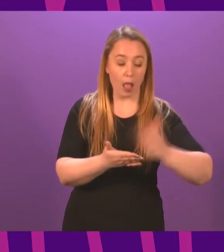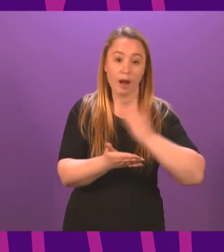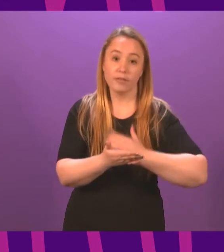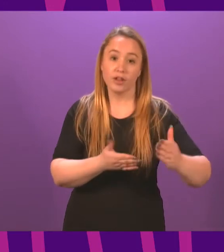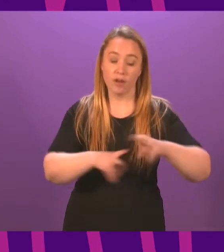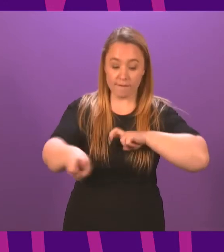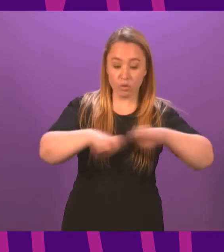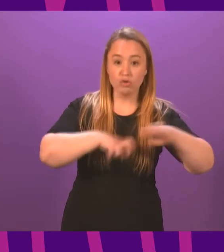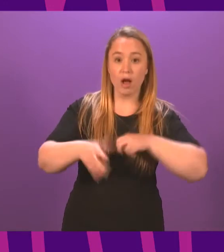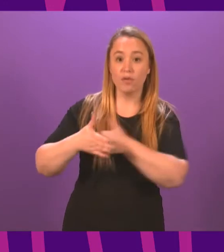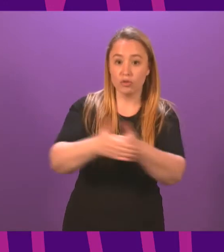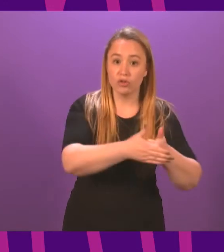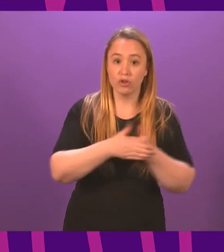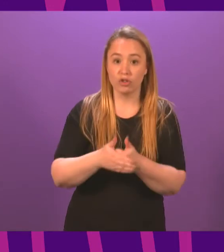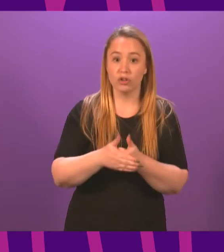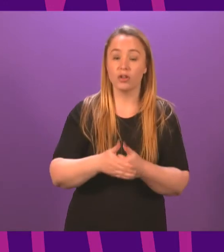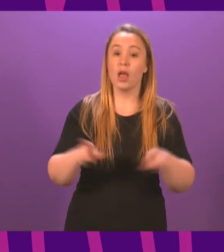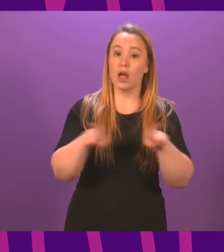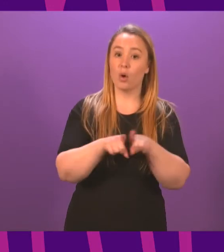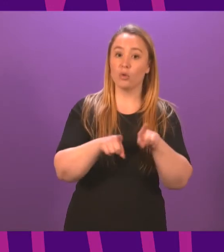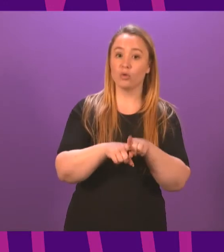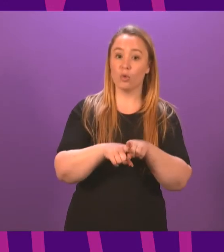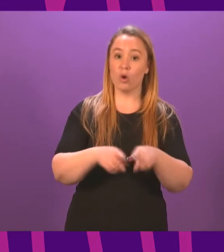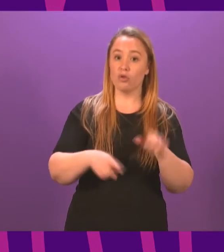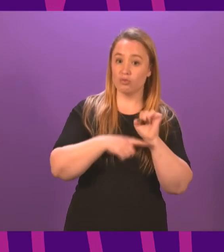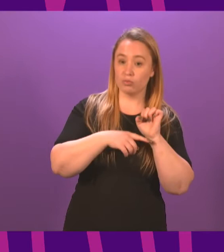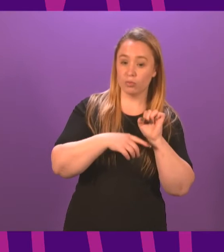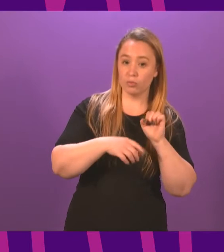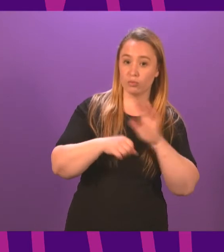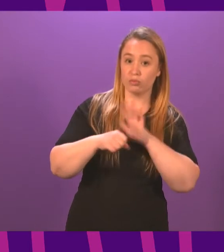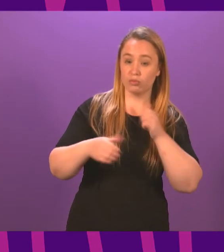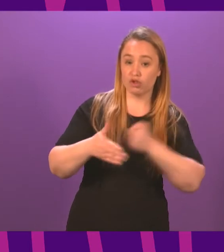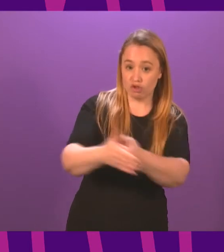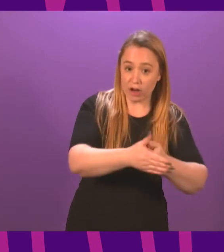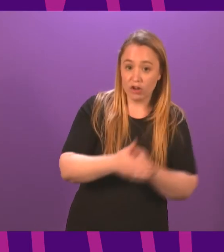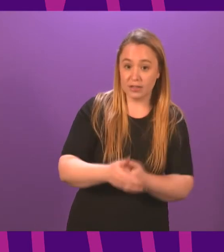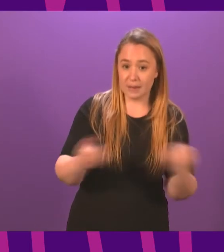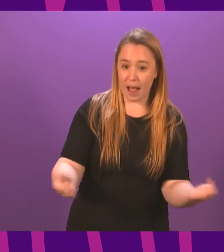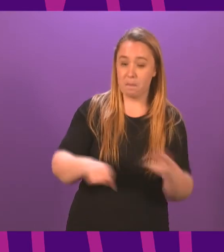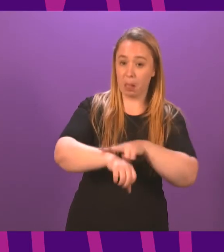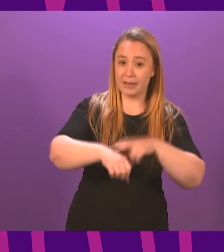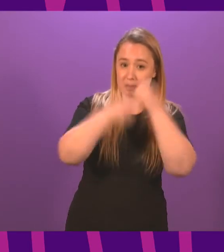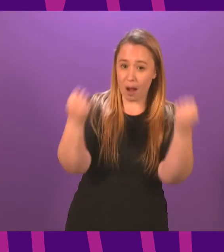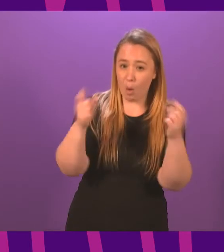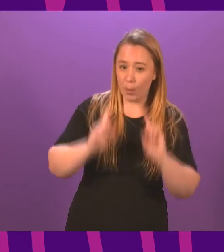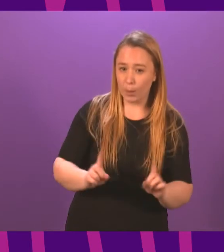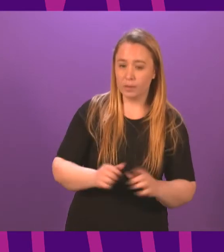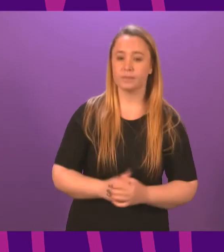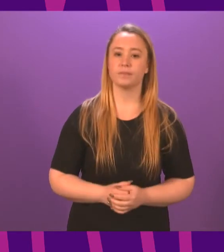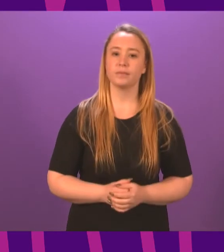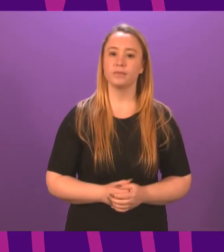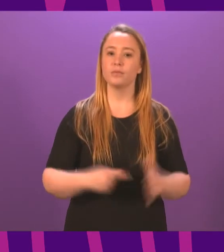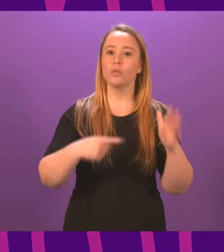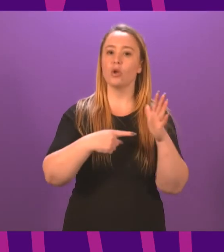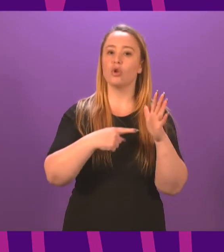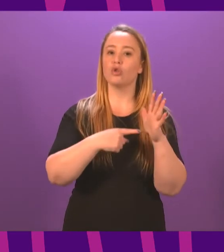restrictions and detail what enforcement powers the police will have. Thank you. Thank you. I call Tom Arthur to be followed by